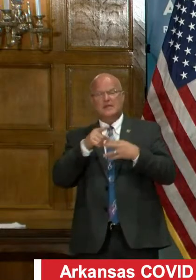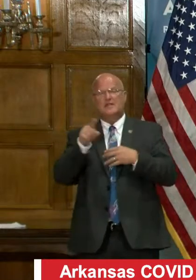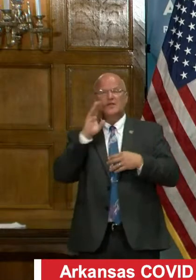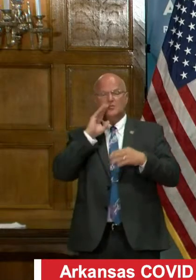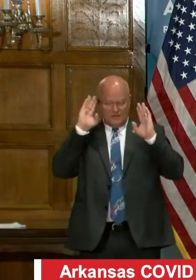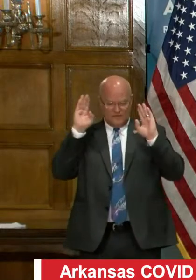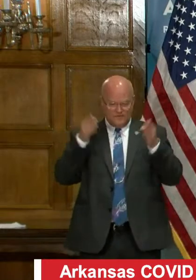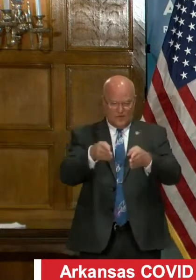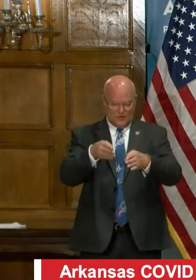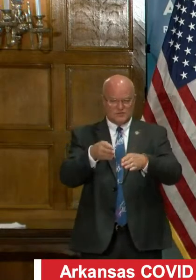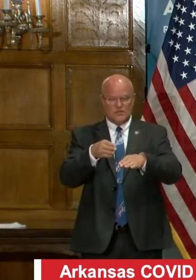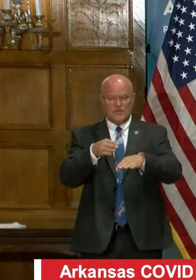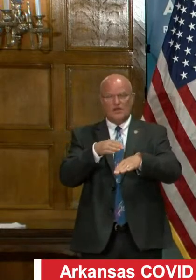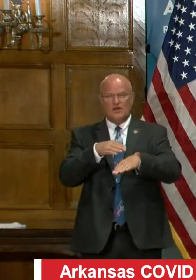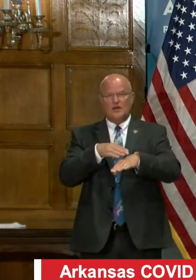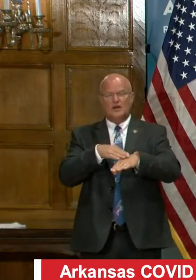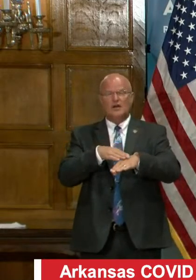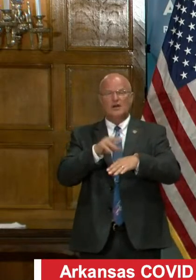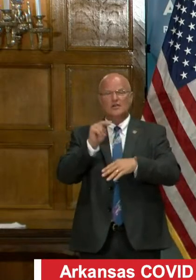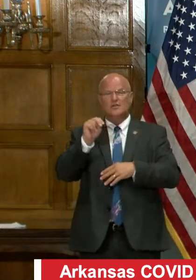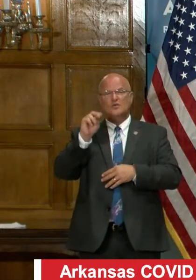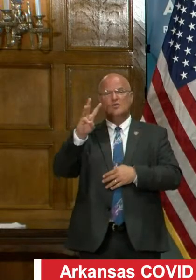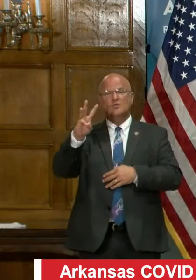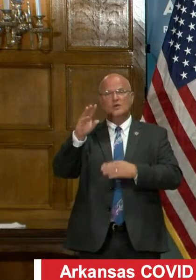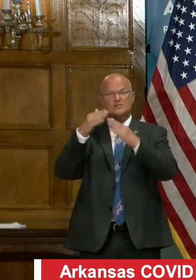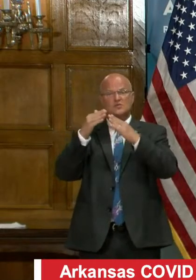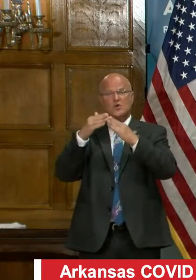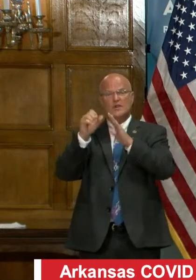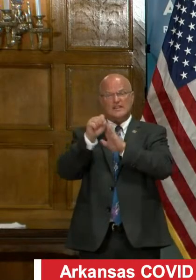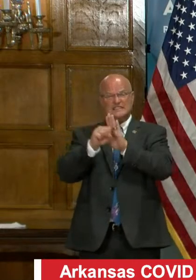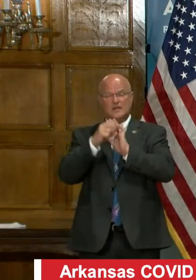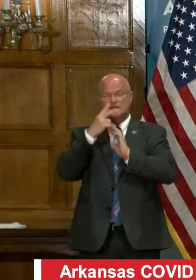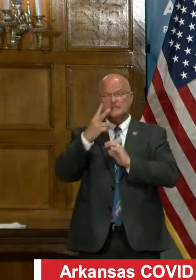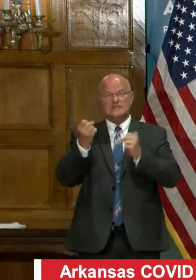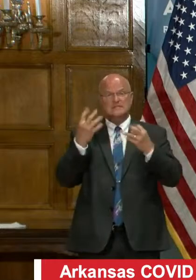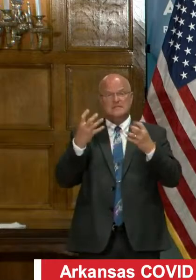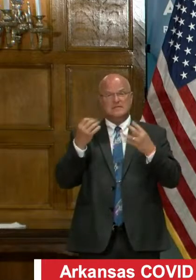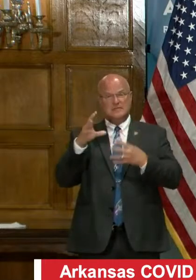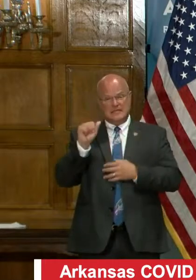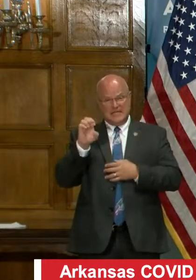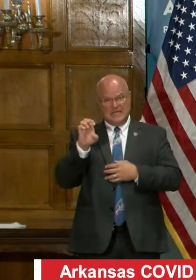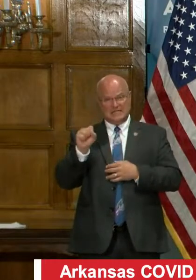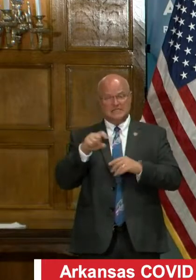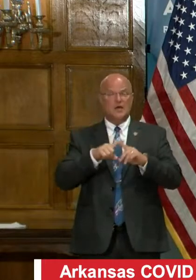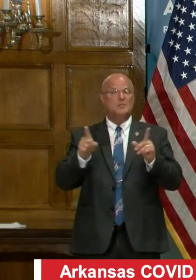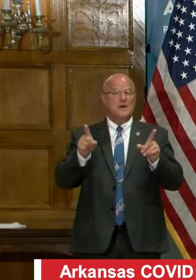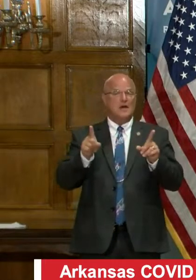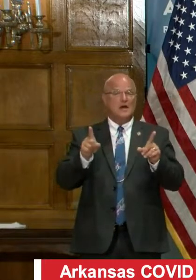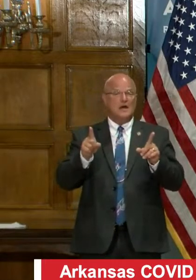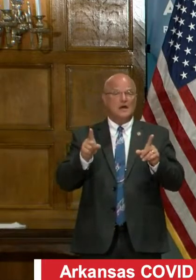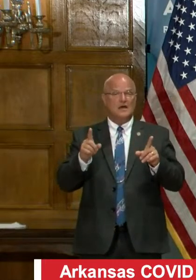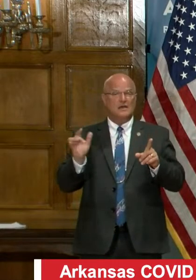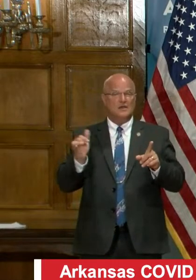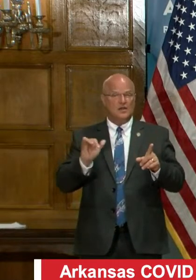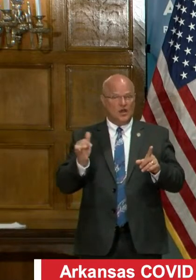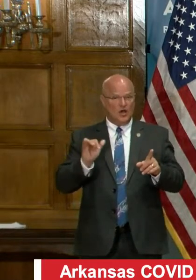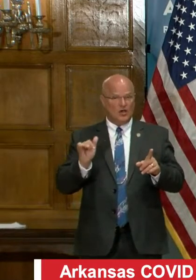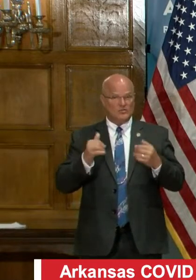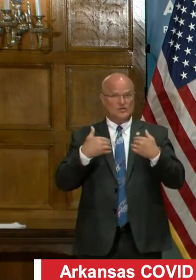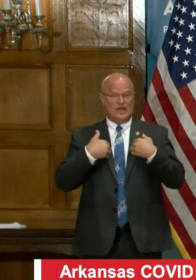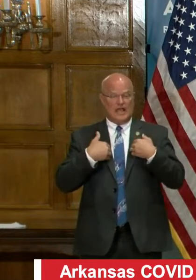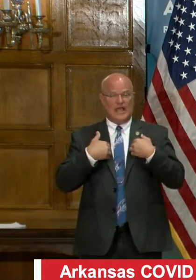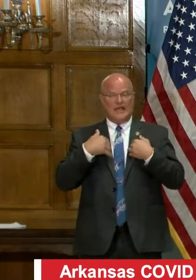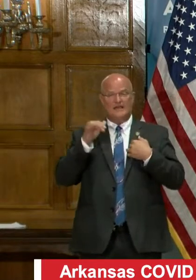those will be focused on the northwest corner of our state where we're seeing the most cases, but we will we'll